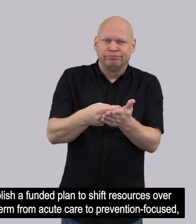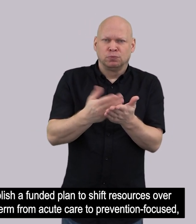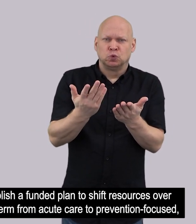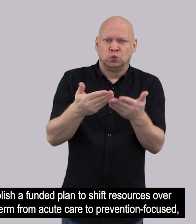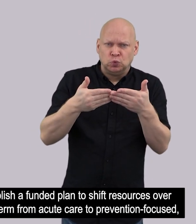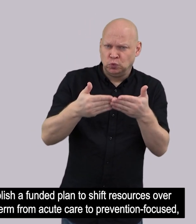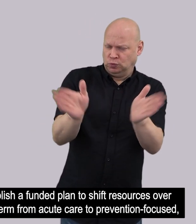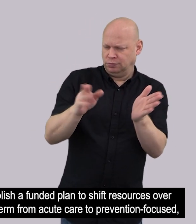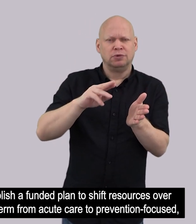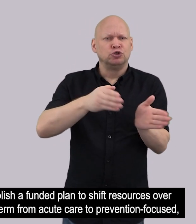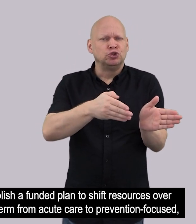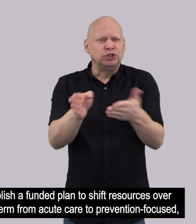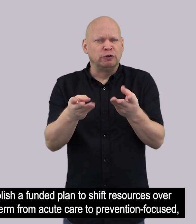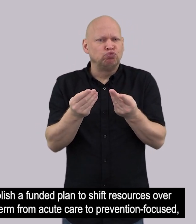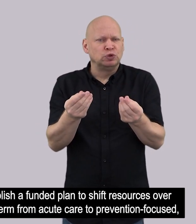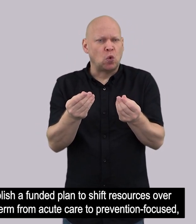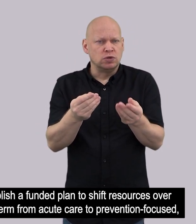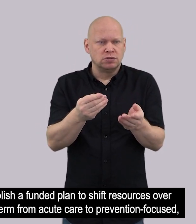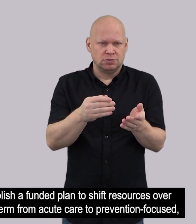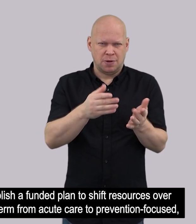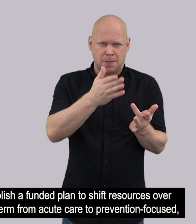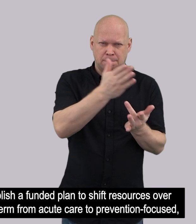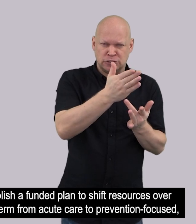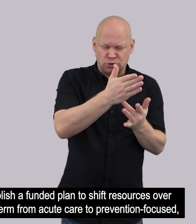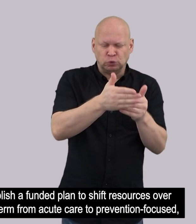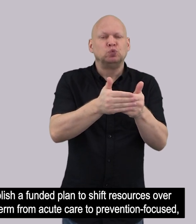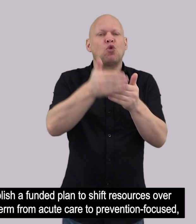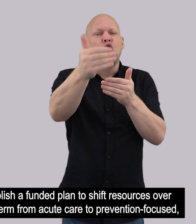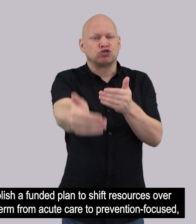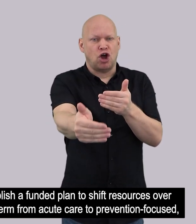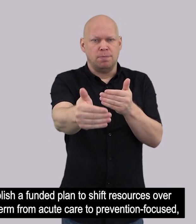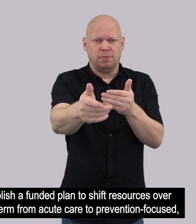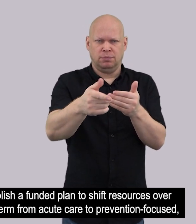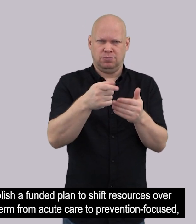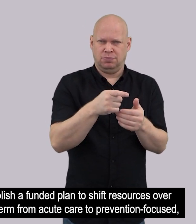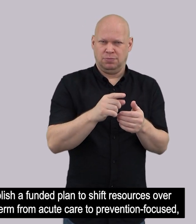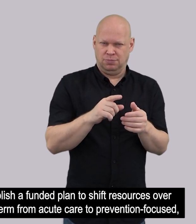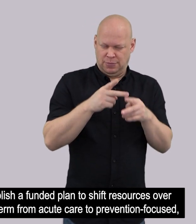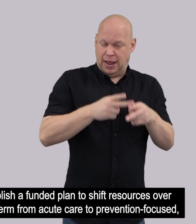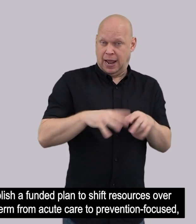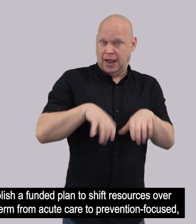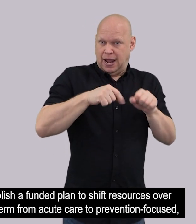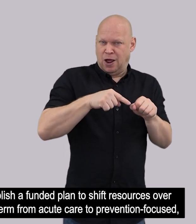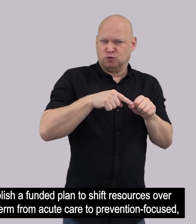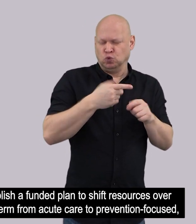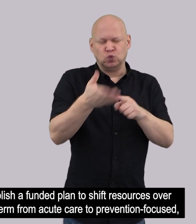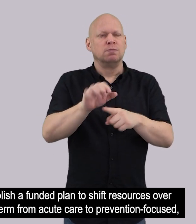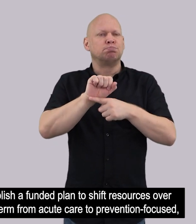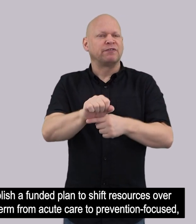14. Create and publish a funded plan to shift resources over the medium to long term from acute to prevention-focused,